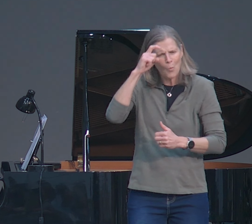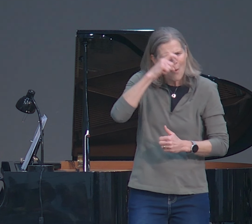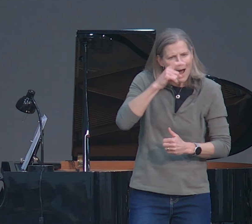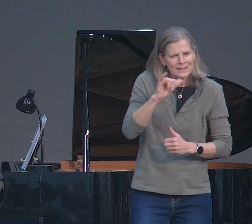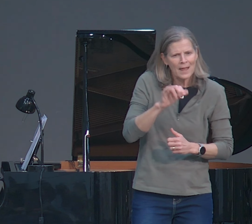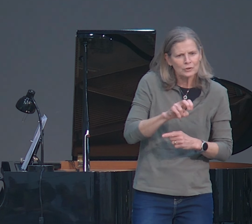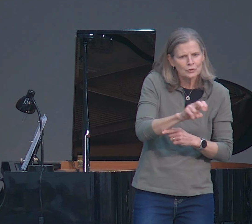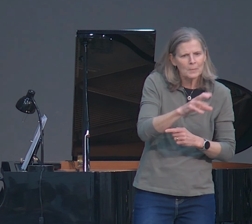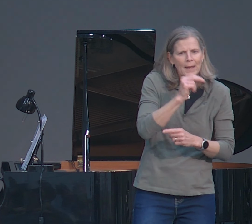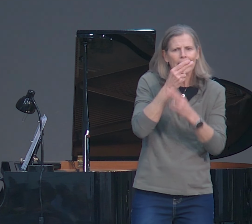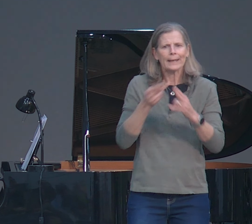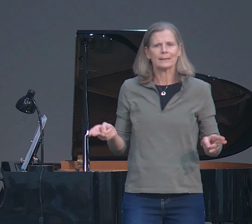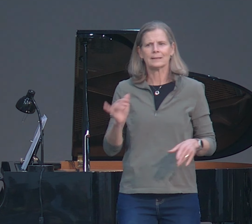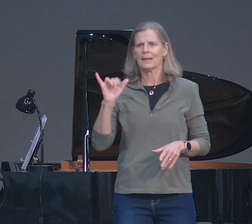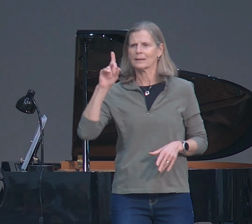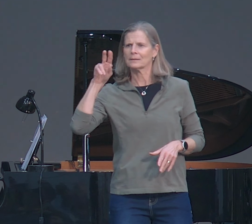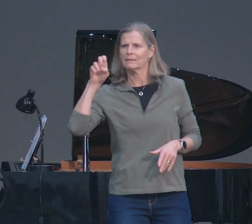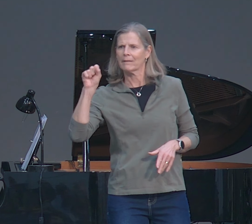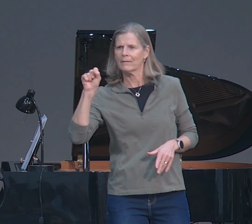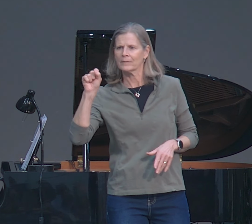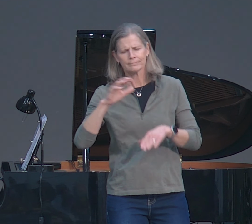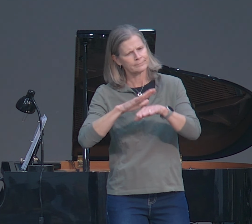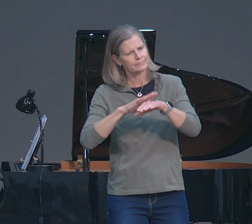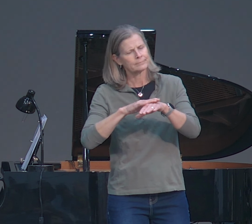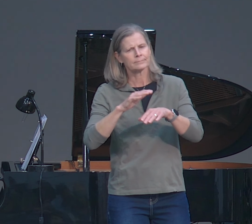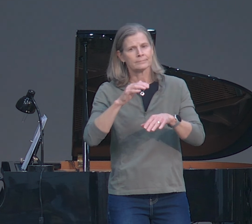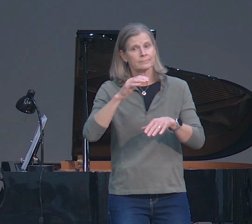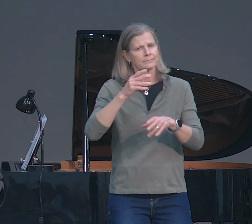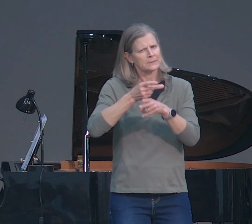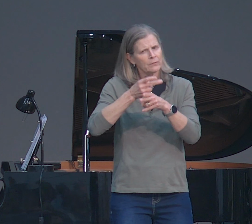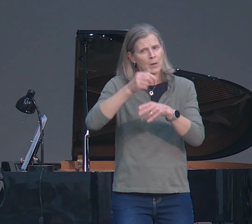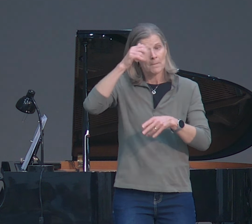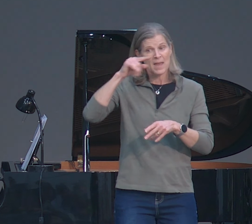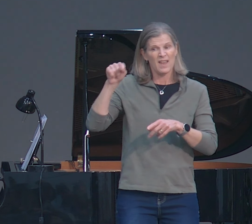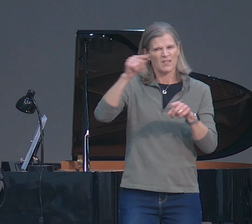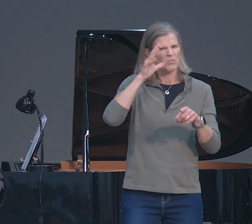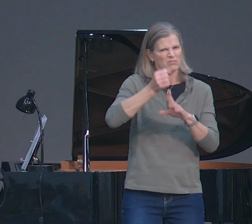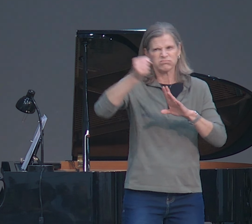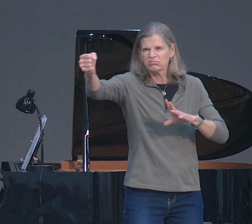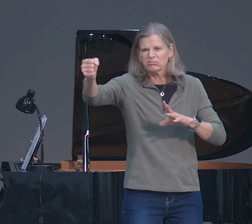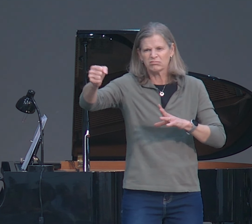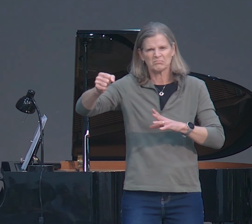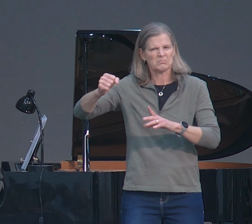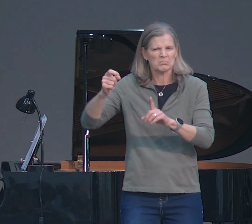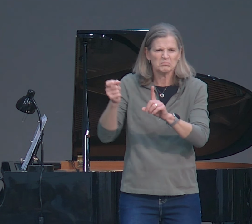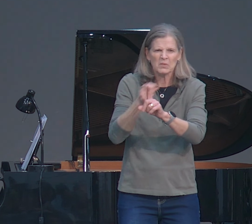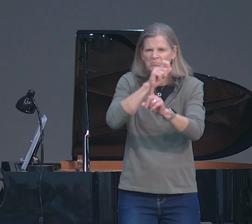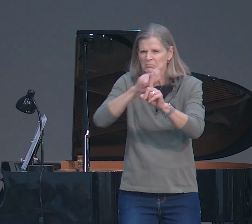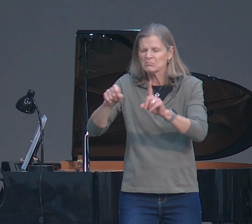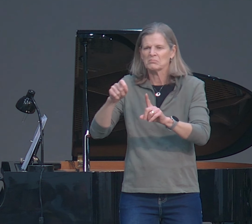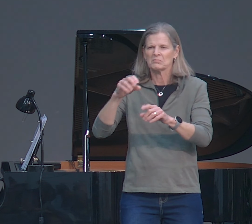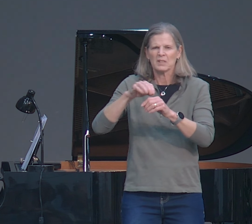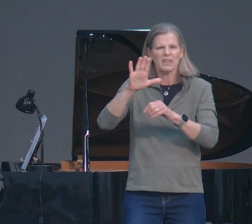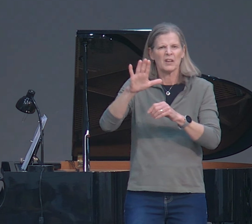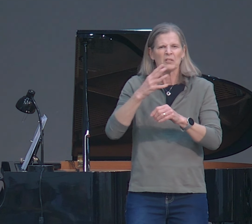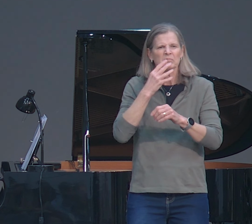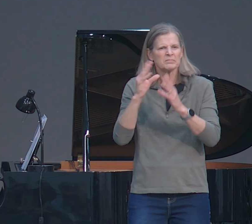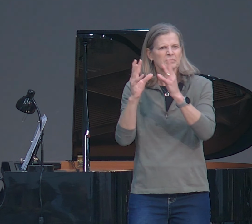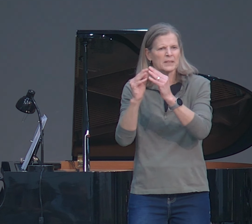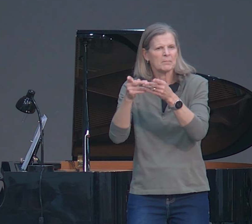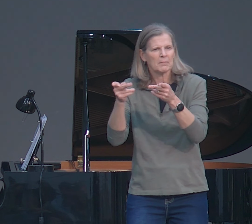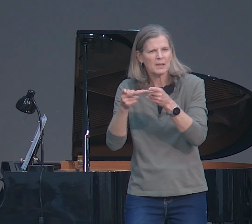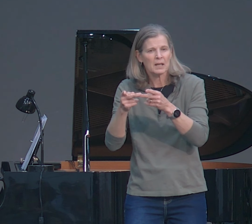as doves. Beware of men, for they will deliver you over to courts and flog you in their synagogues, and you'll be dragged